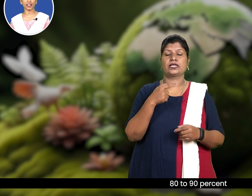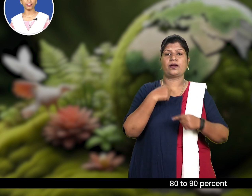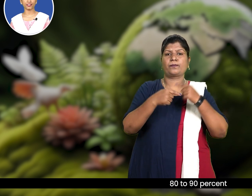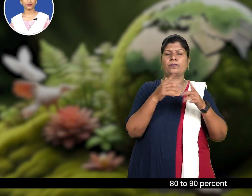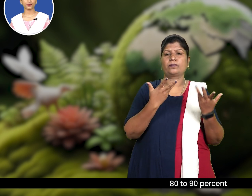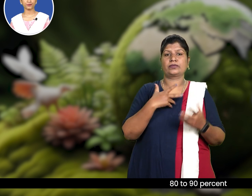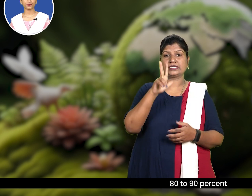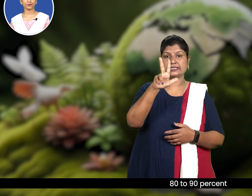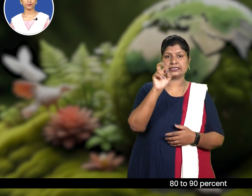90%